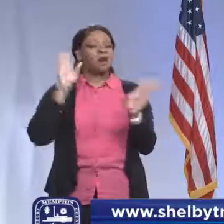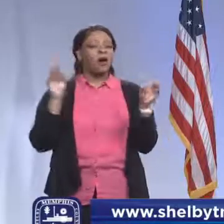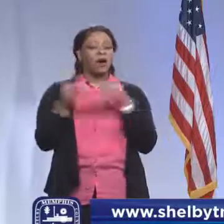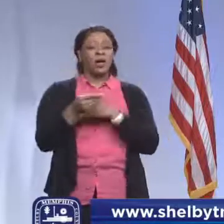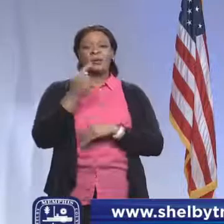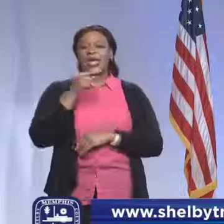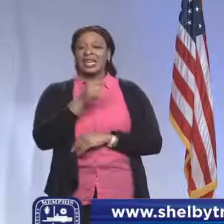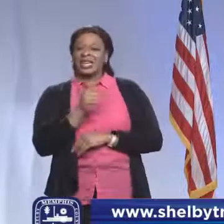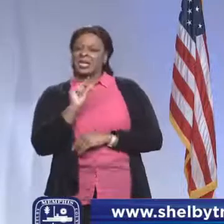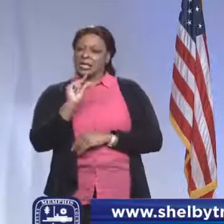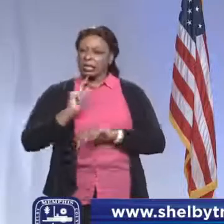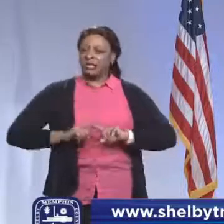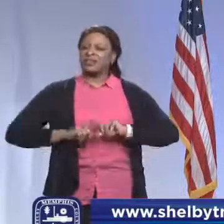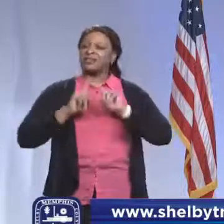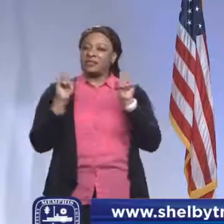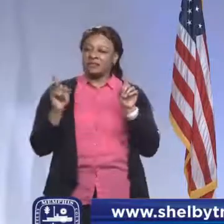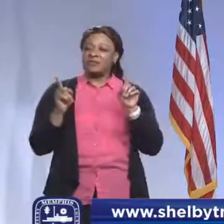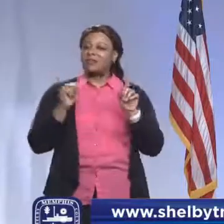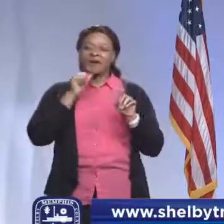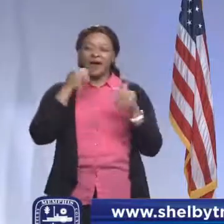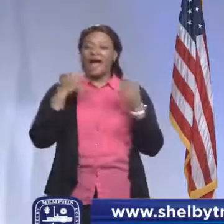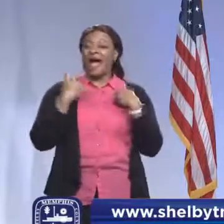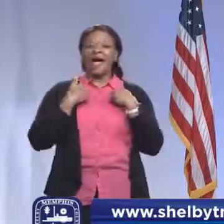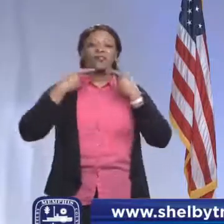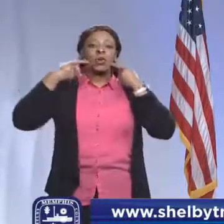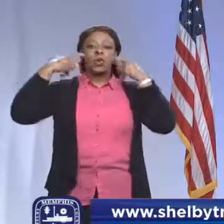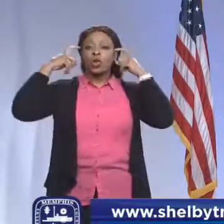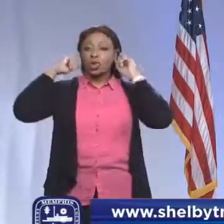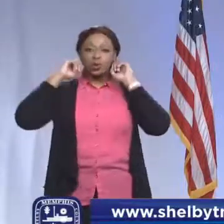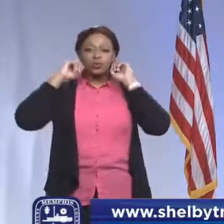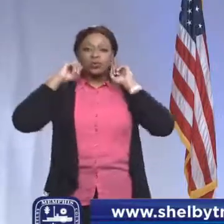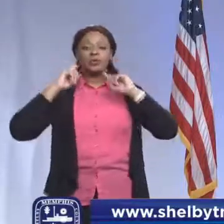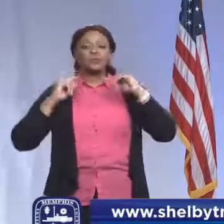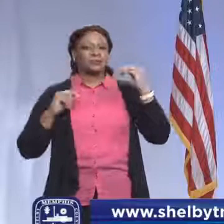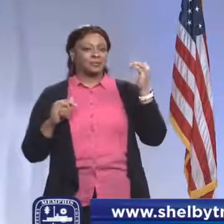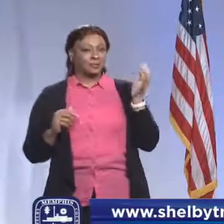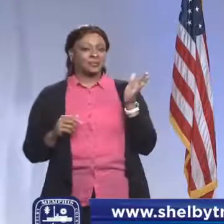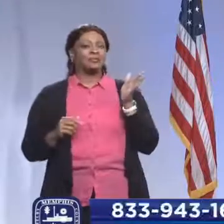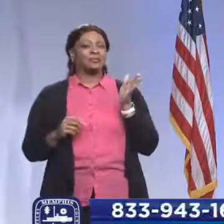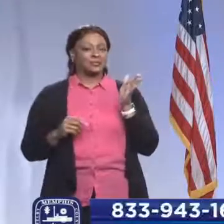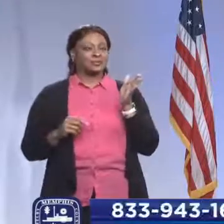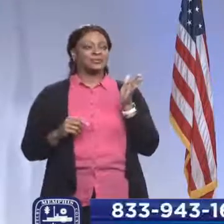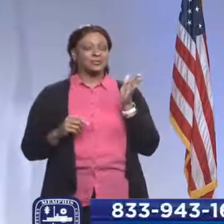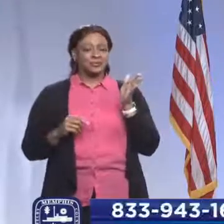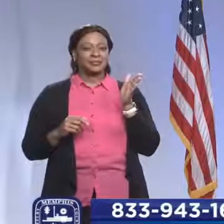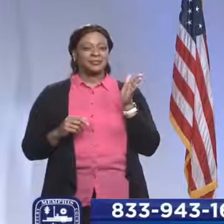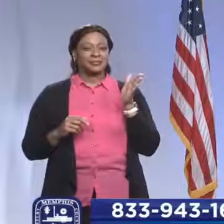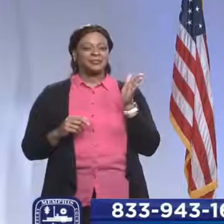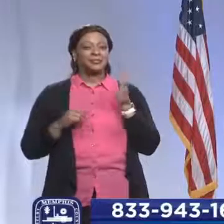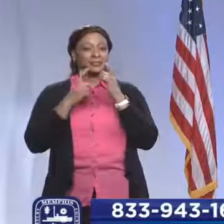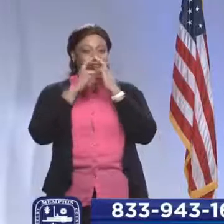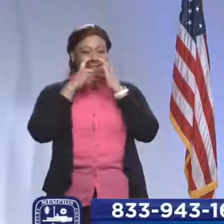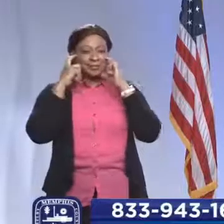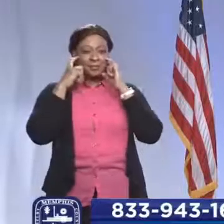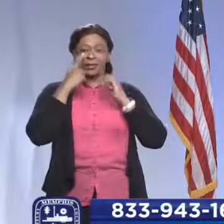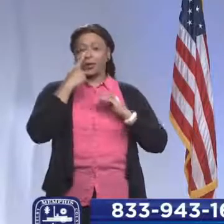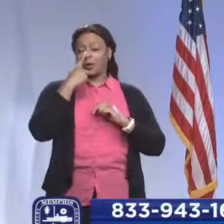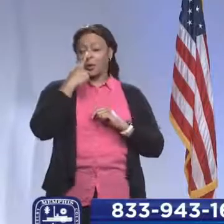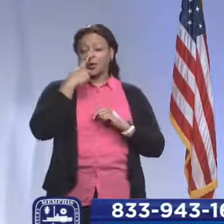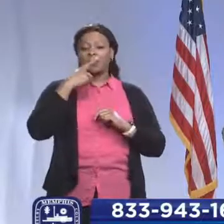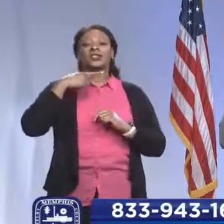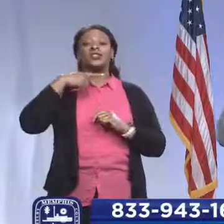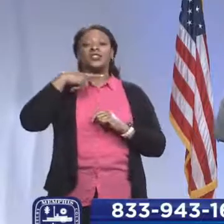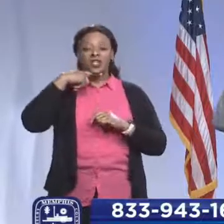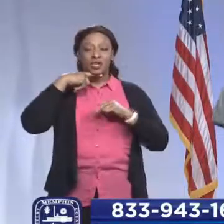because they're a little bit different in that they don't have the ear loops. So you would cover your nose and your